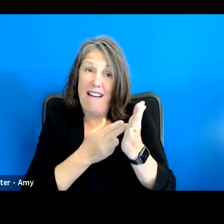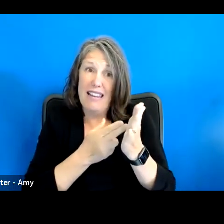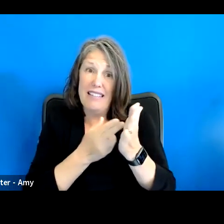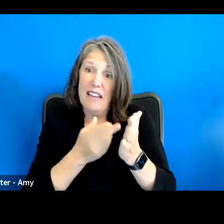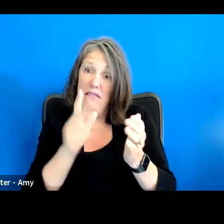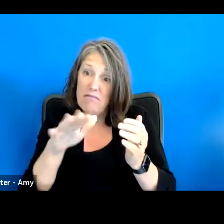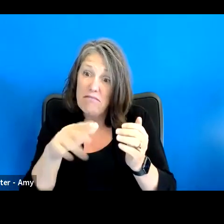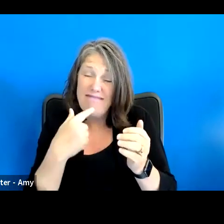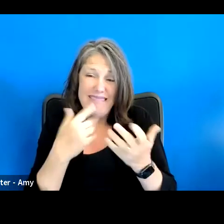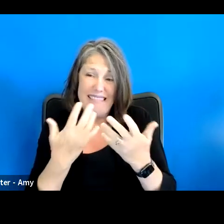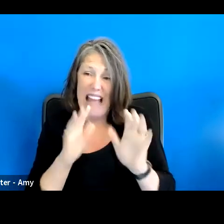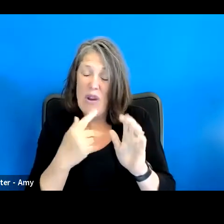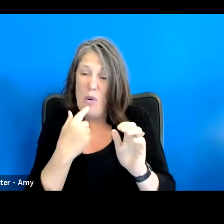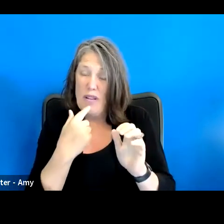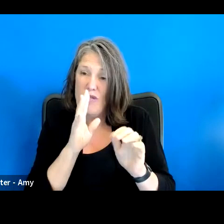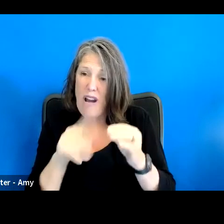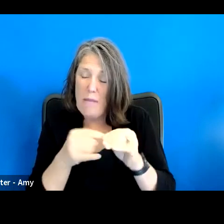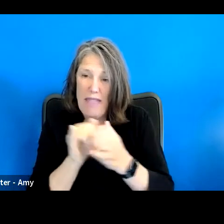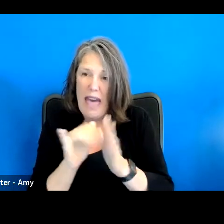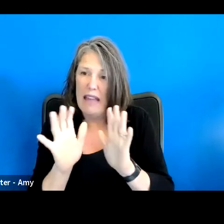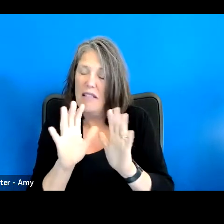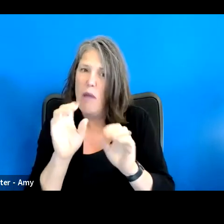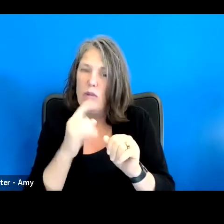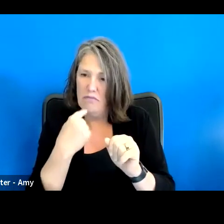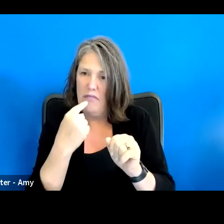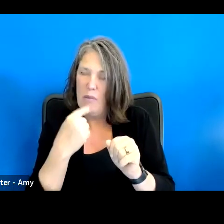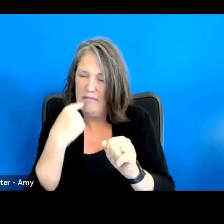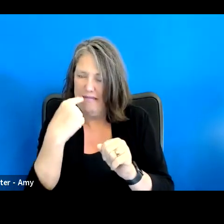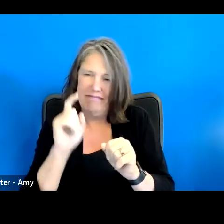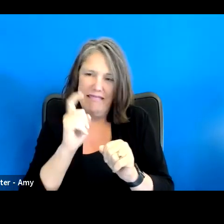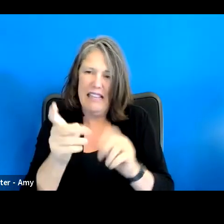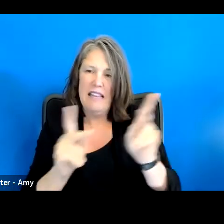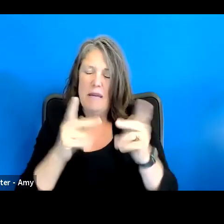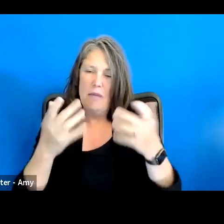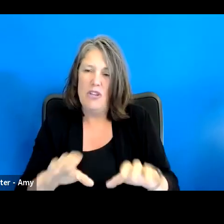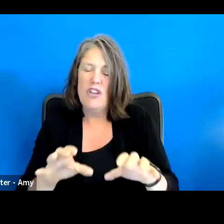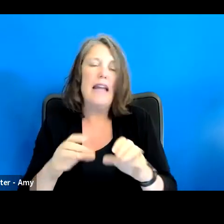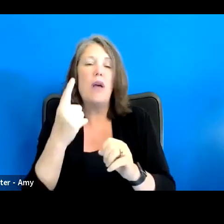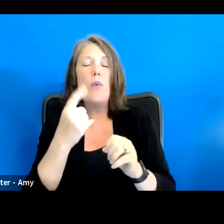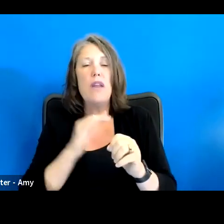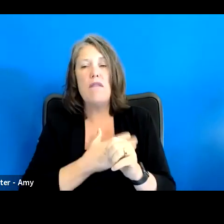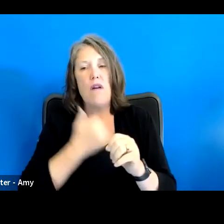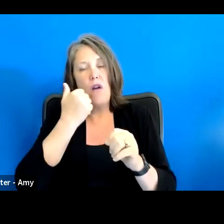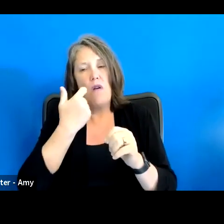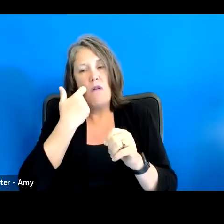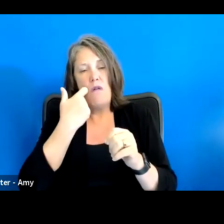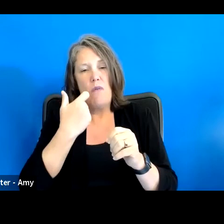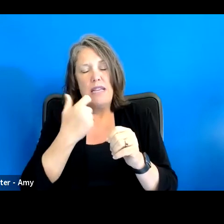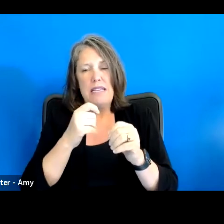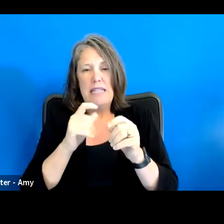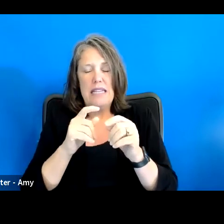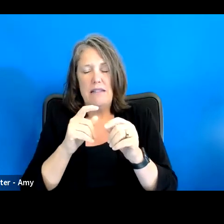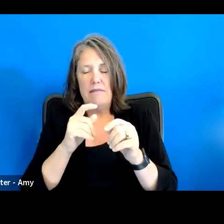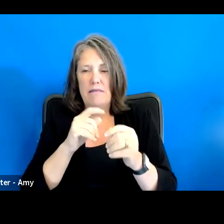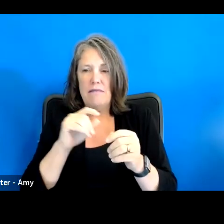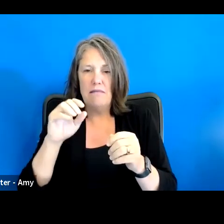to say, I don't want to talk about that. So in one of our most recent episodes, Disability from